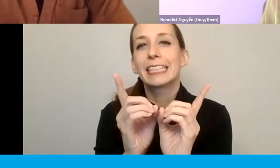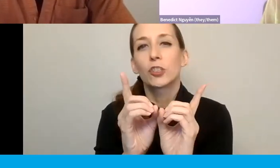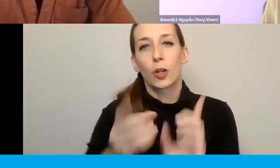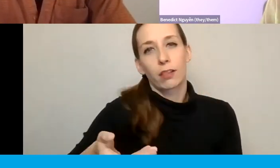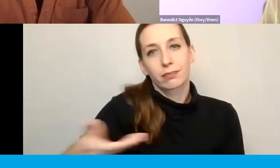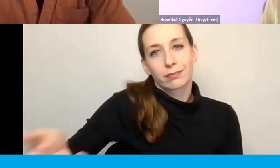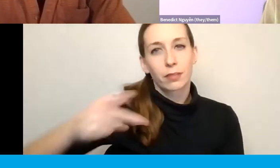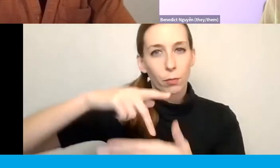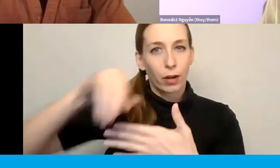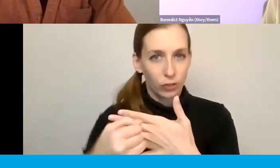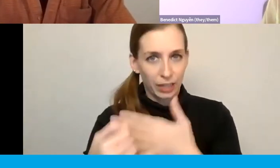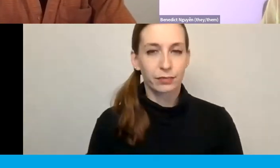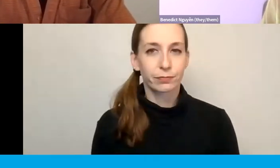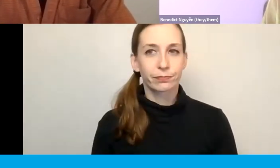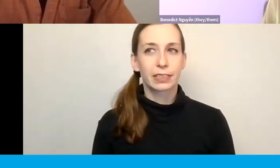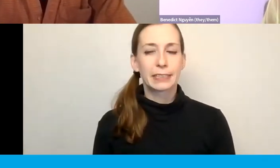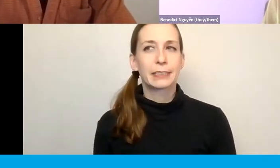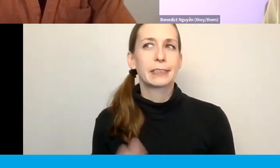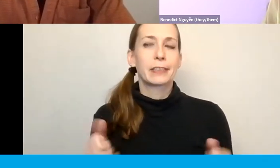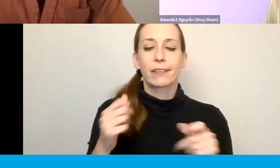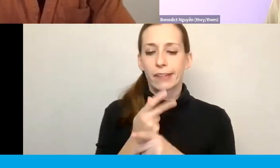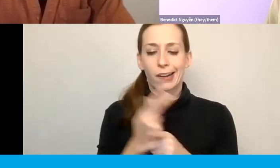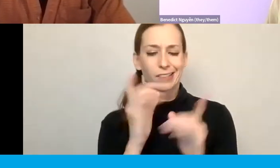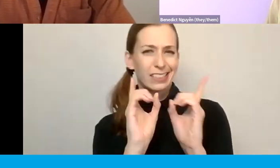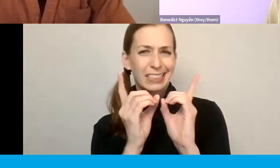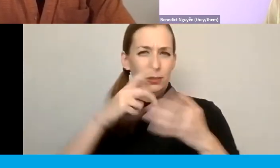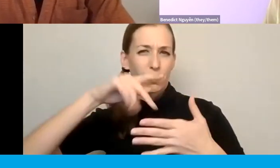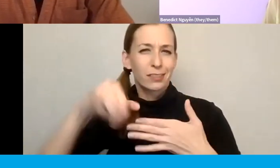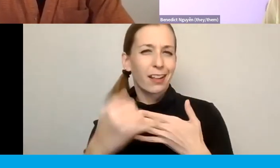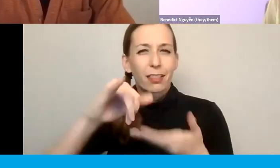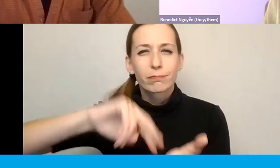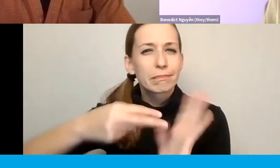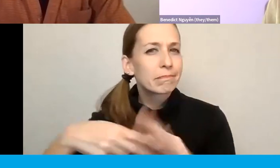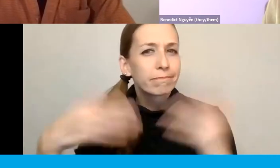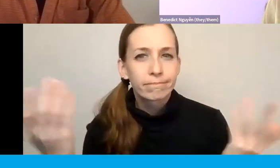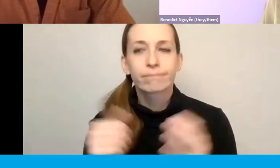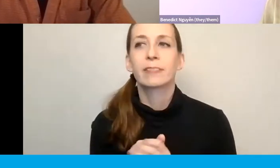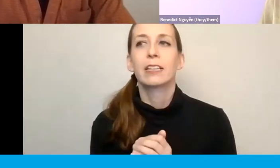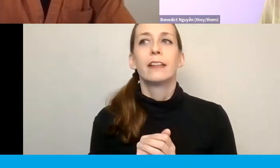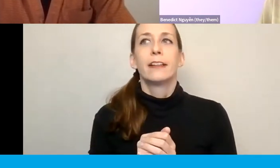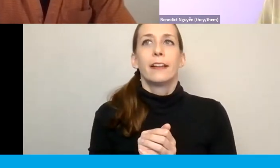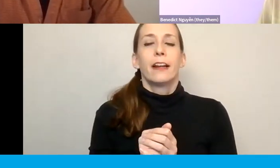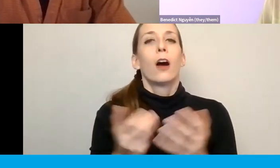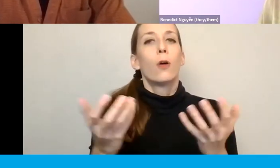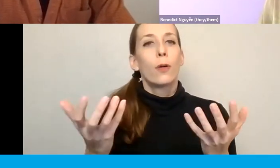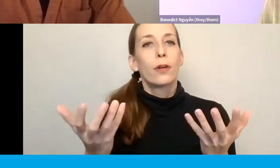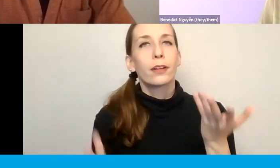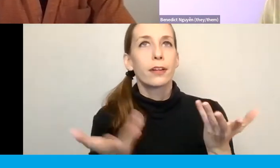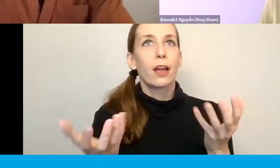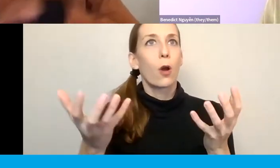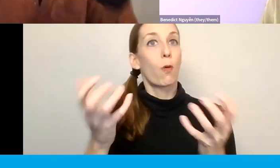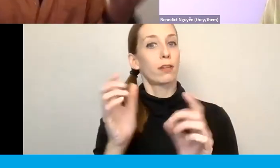And I guess creating something that felt like it was speaking to, in conversation with, or at